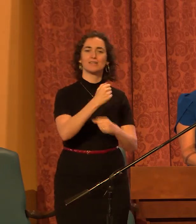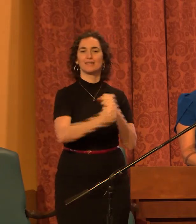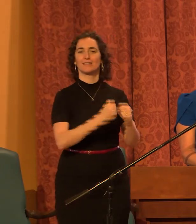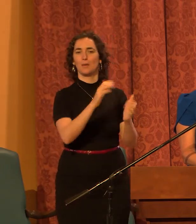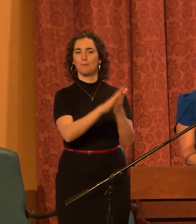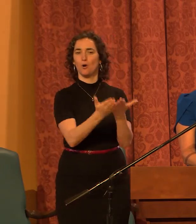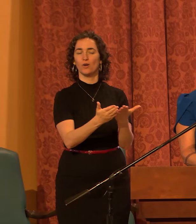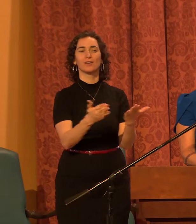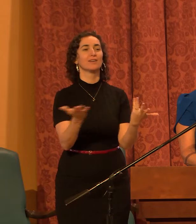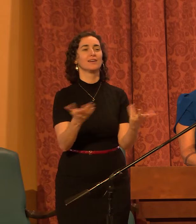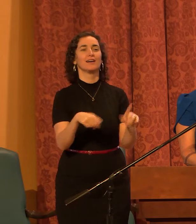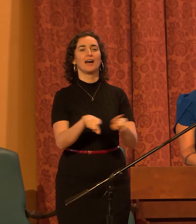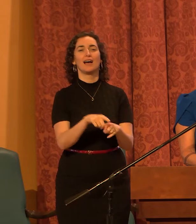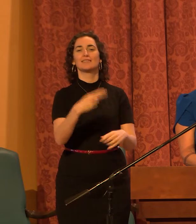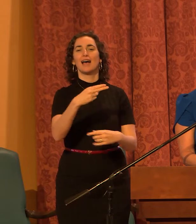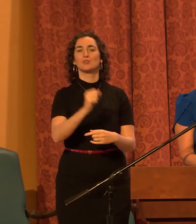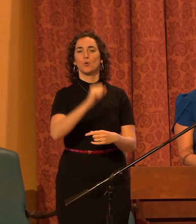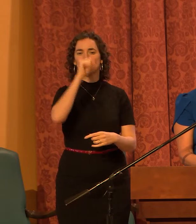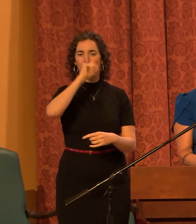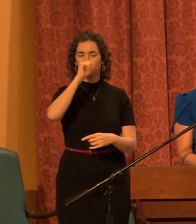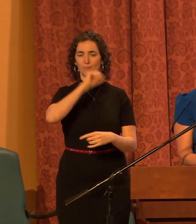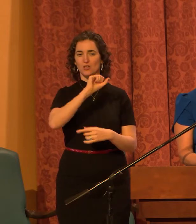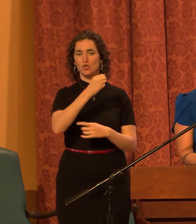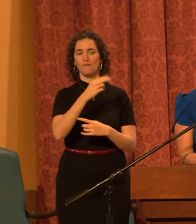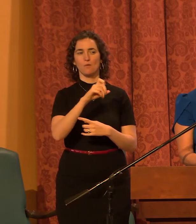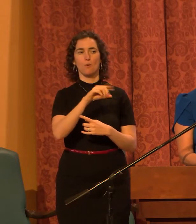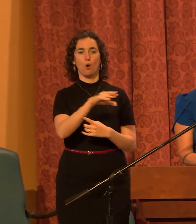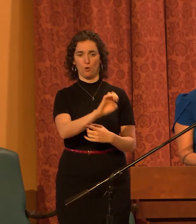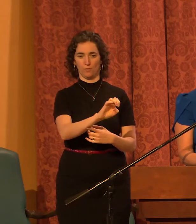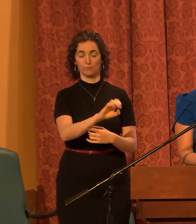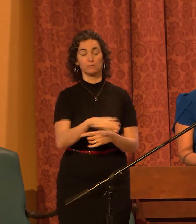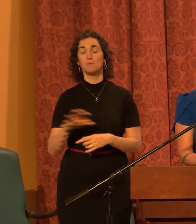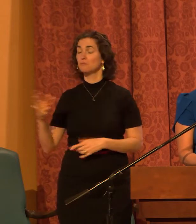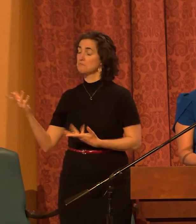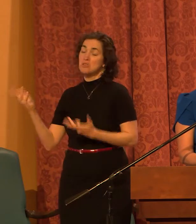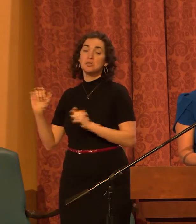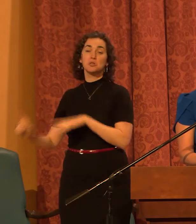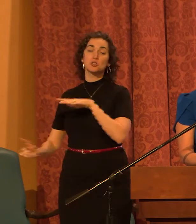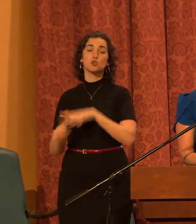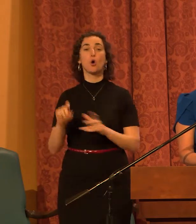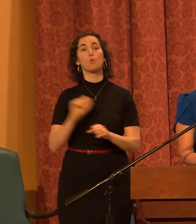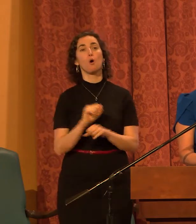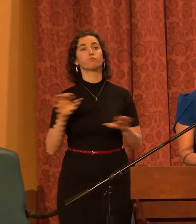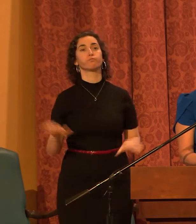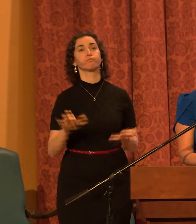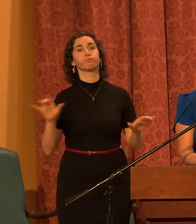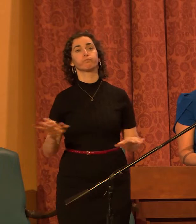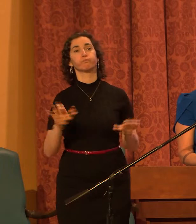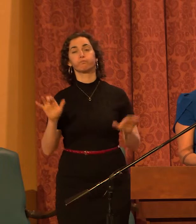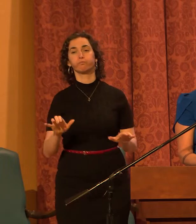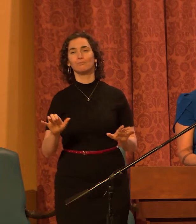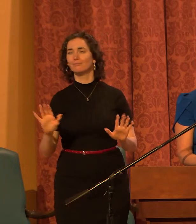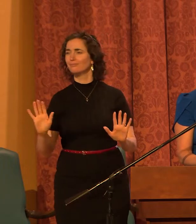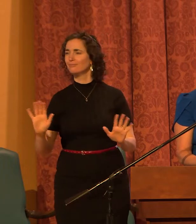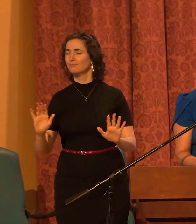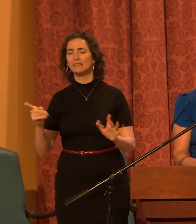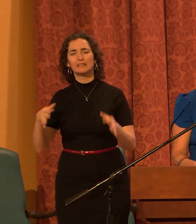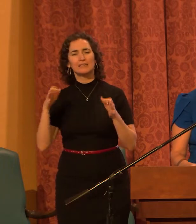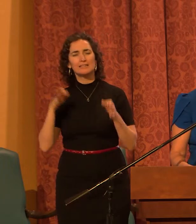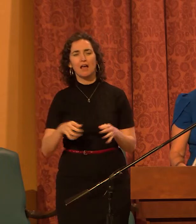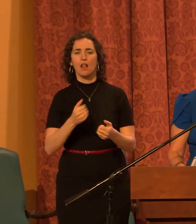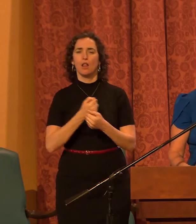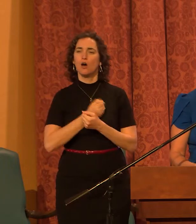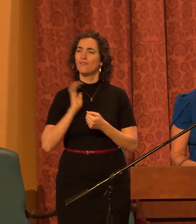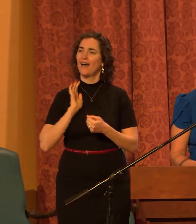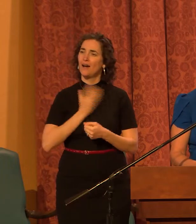as a sophomore in high school. He could have just come to work and treated his duties as a job, but instead he chose to